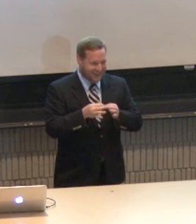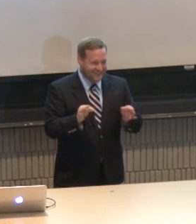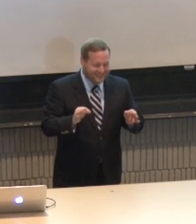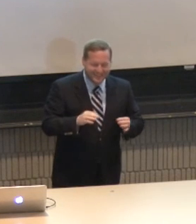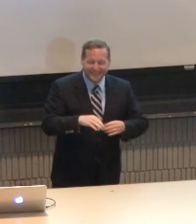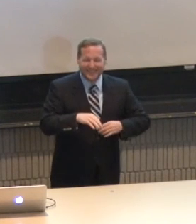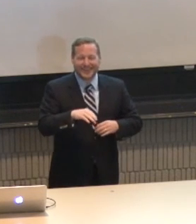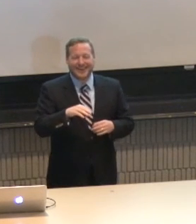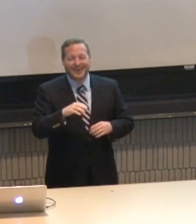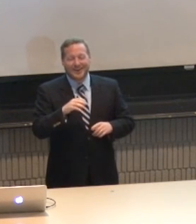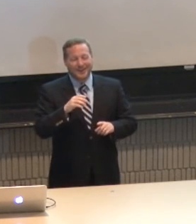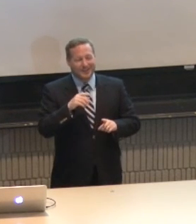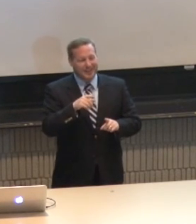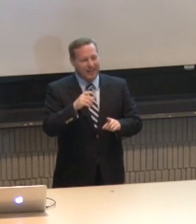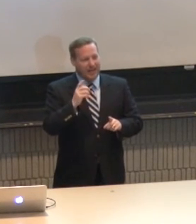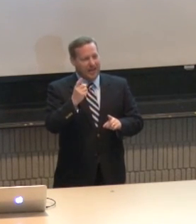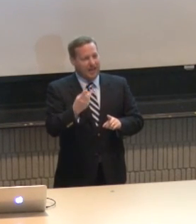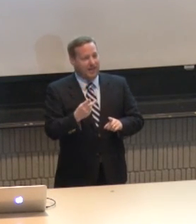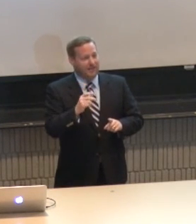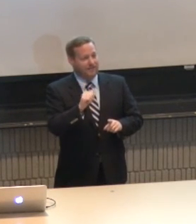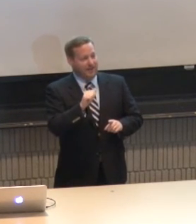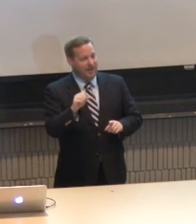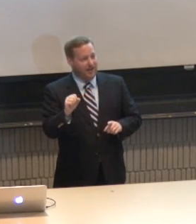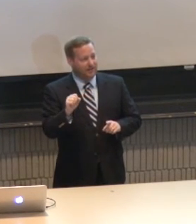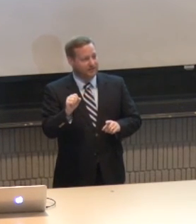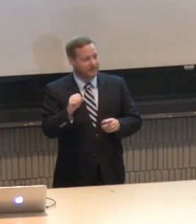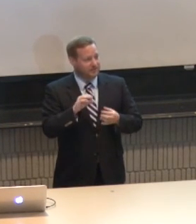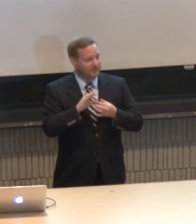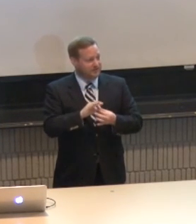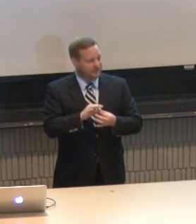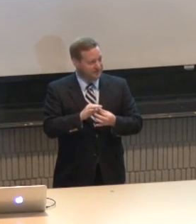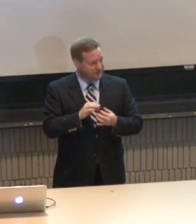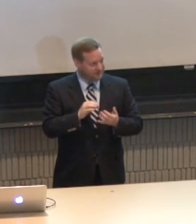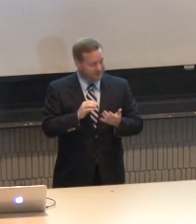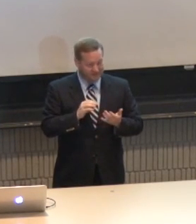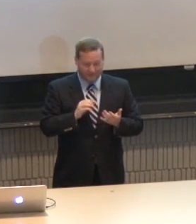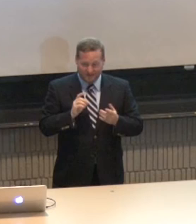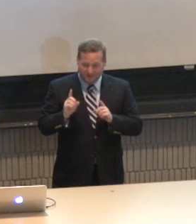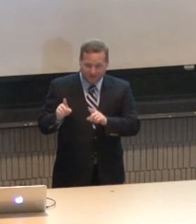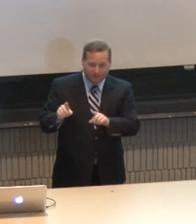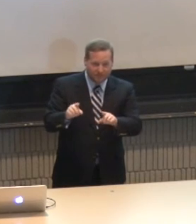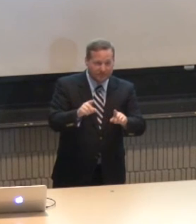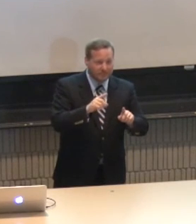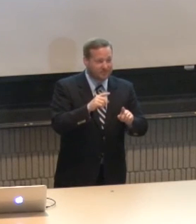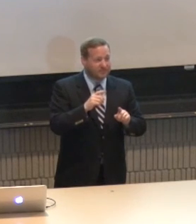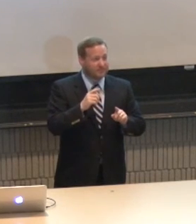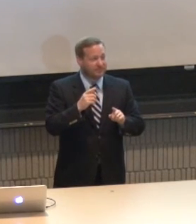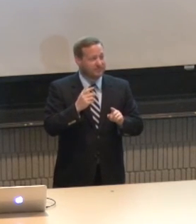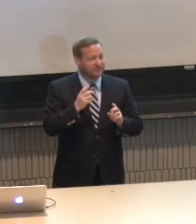But not a half-assed version of this. Half-assed sign language isn't going to help anybody, right?